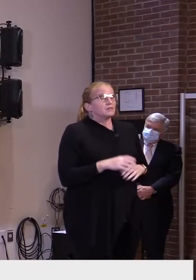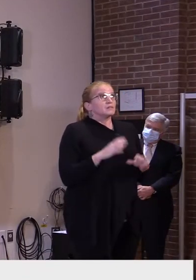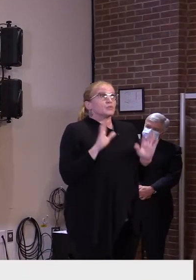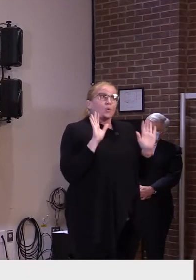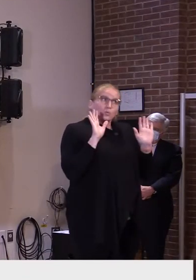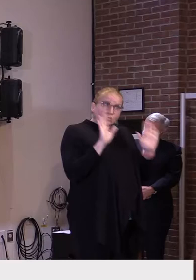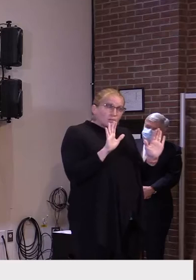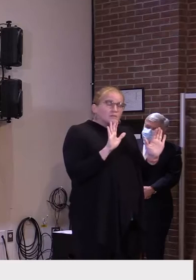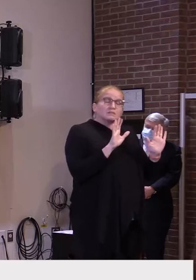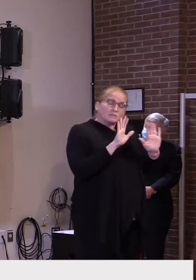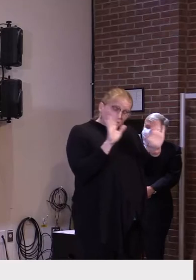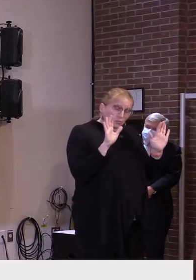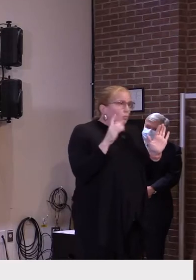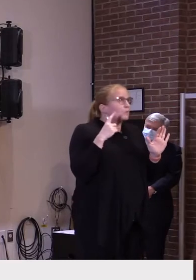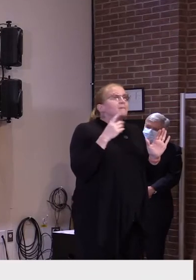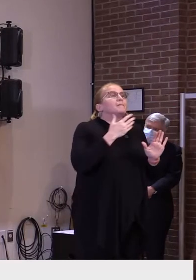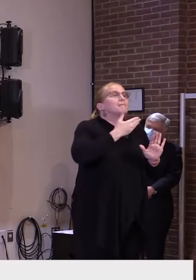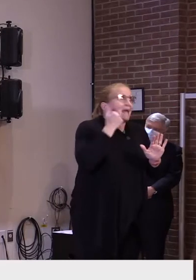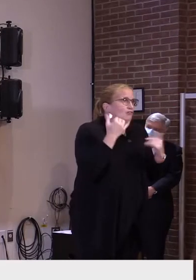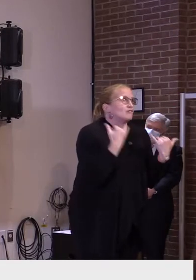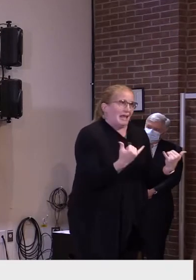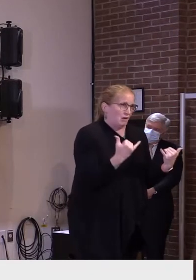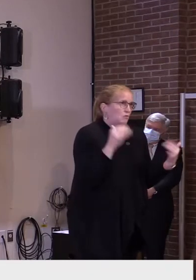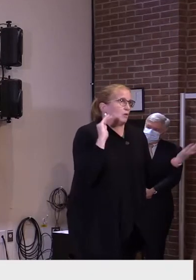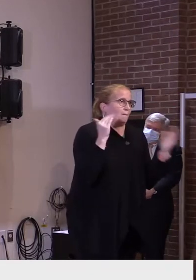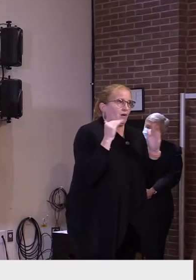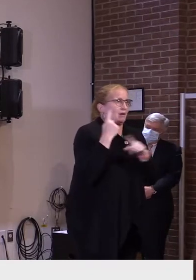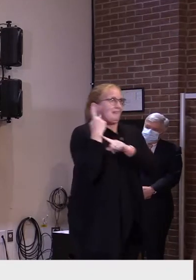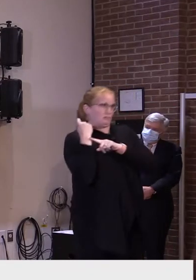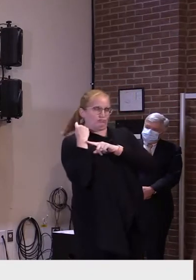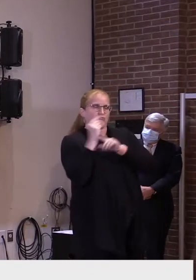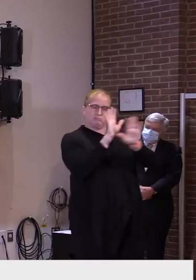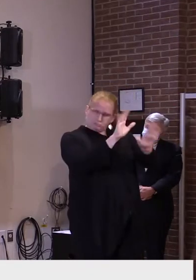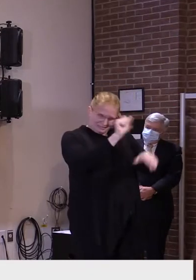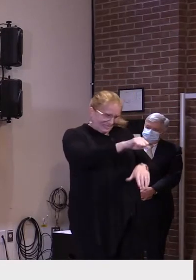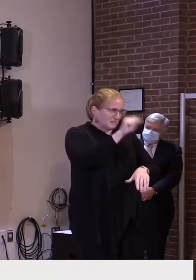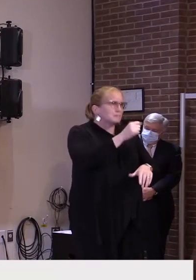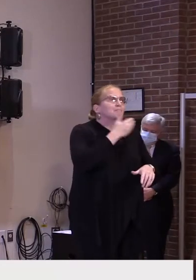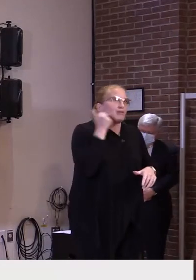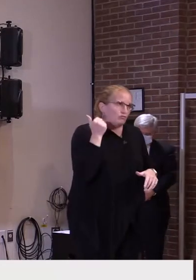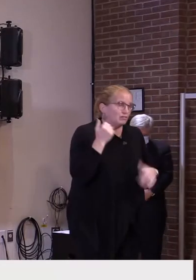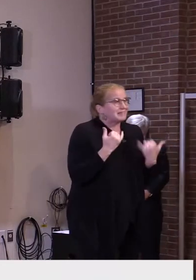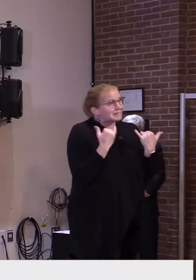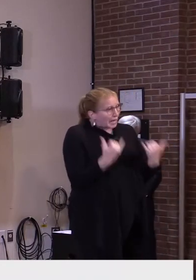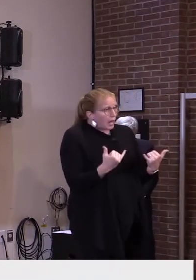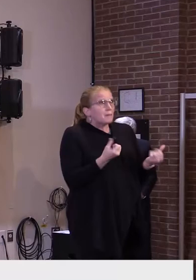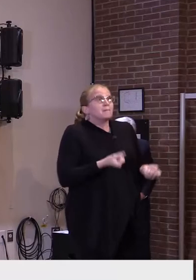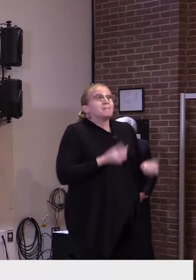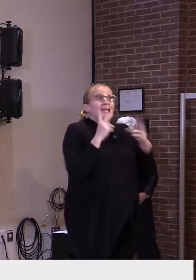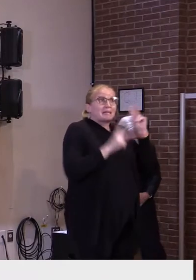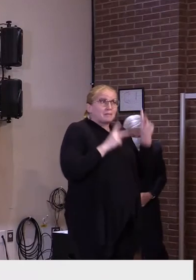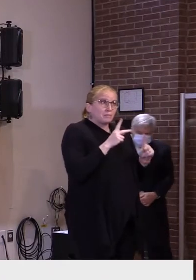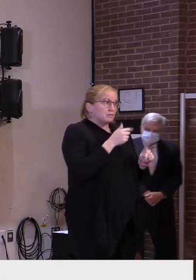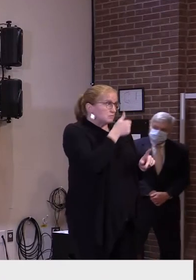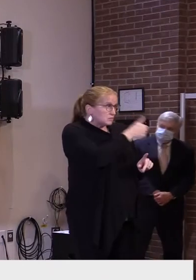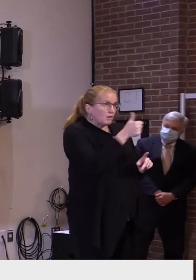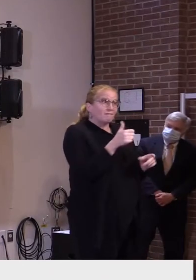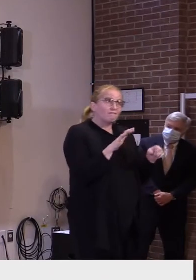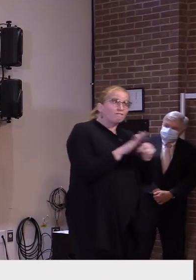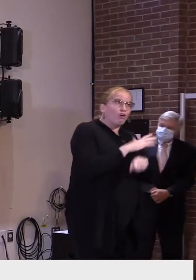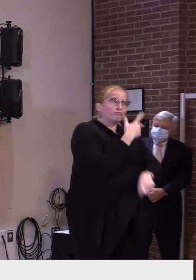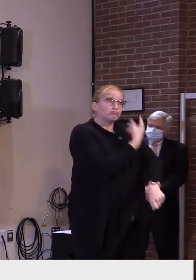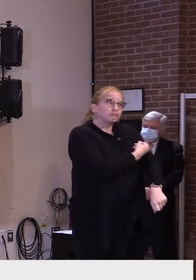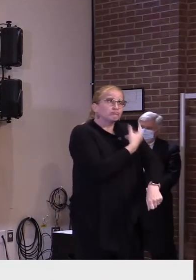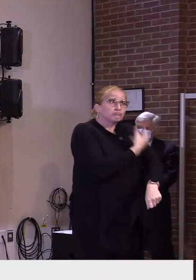for many, we are in a better place than before, with people who are fully vaccinated being able to do much more in